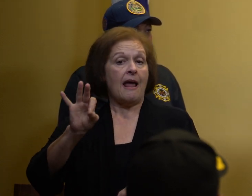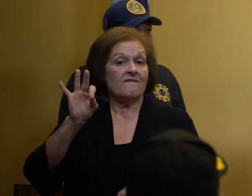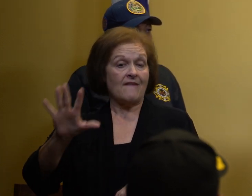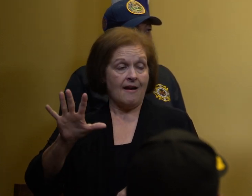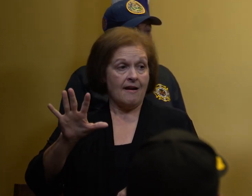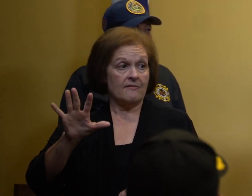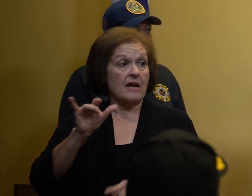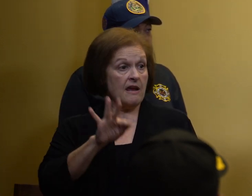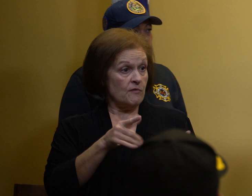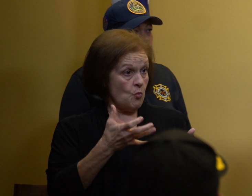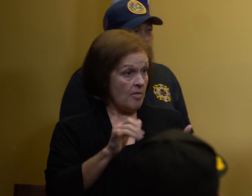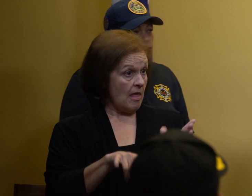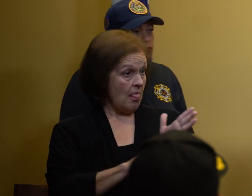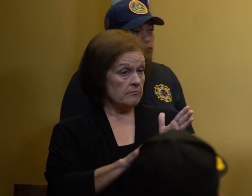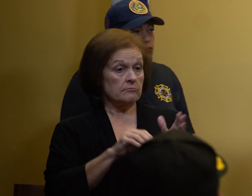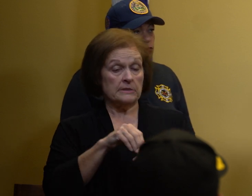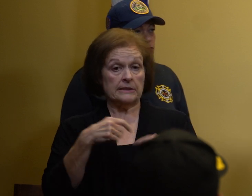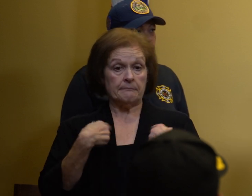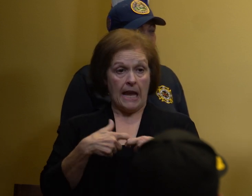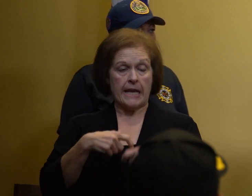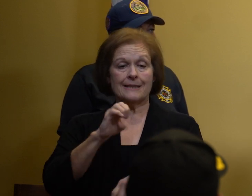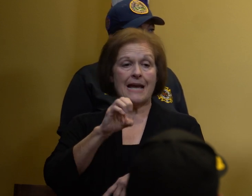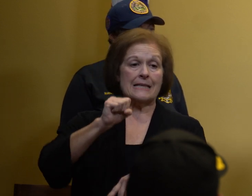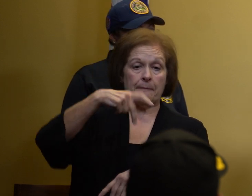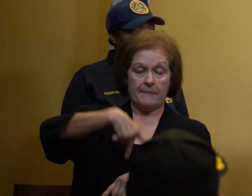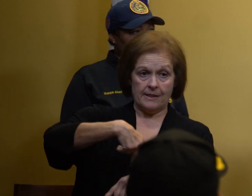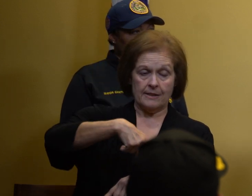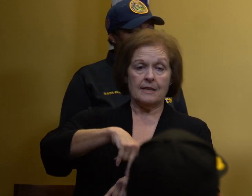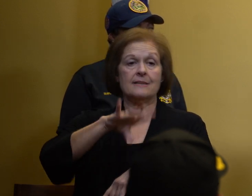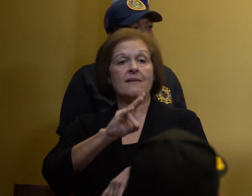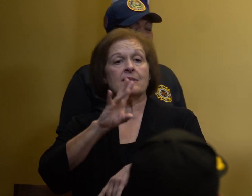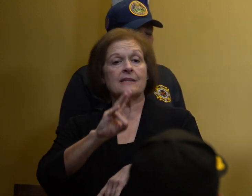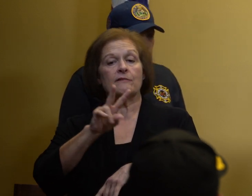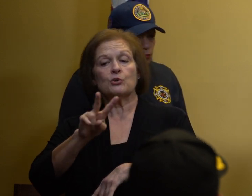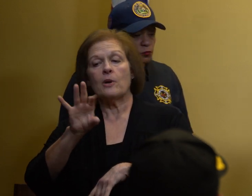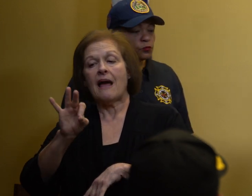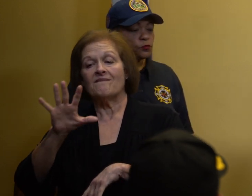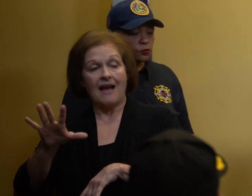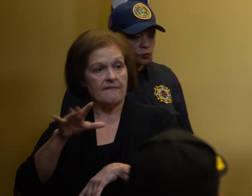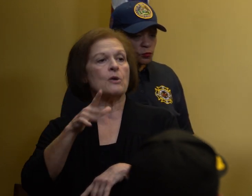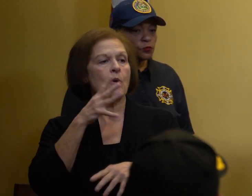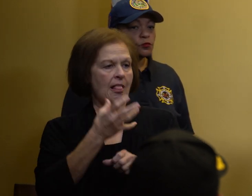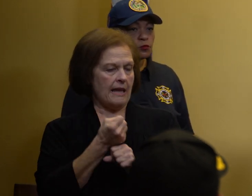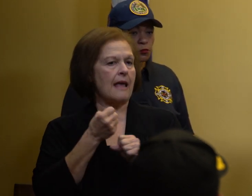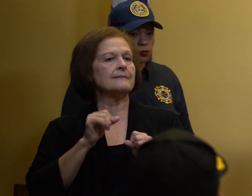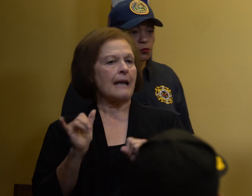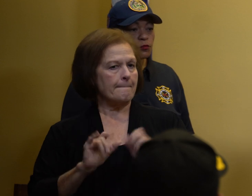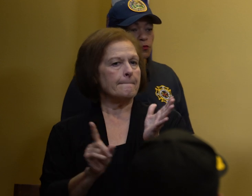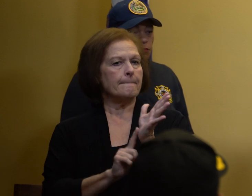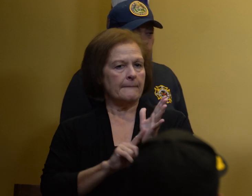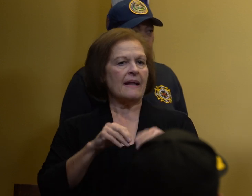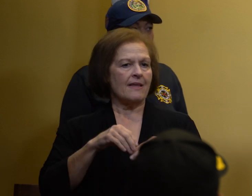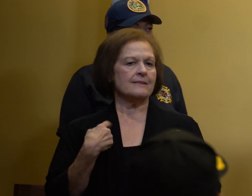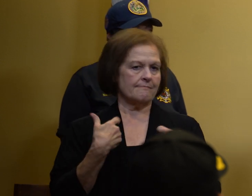77295. If you'd like those alerts in Spanish, text ESP to 77295, and you'll receive the same alerts